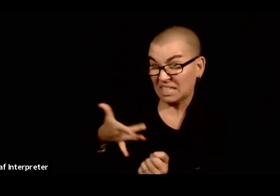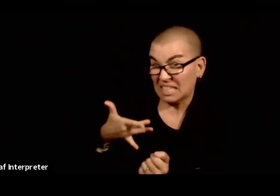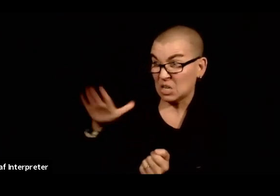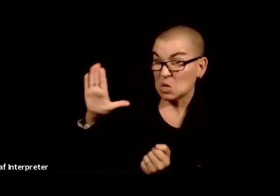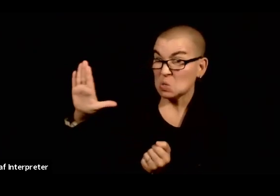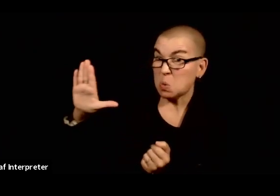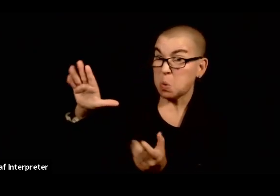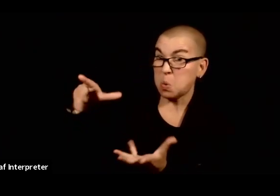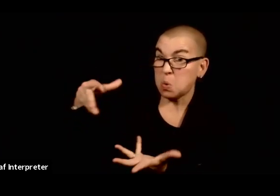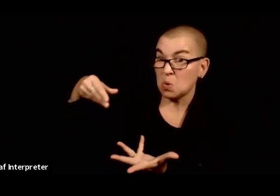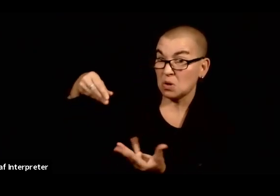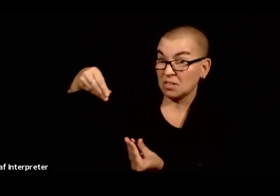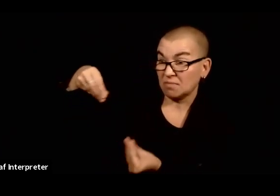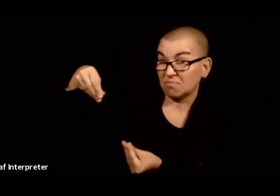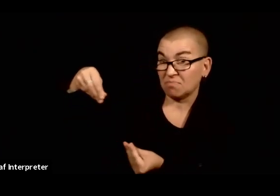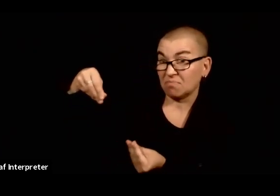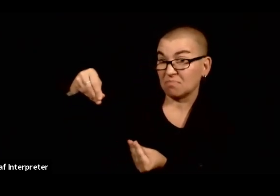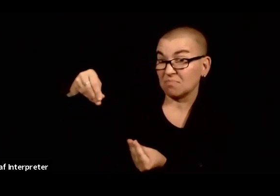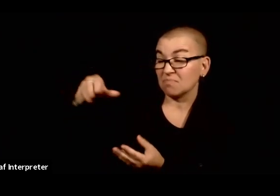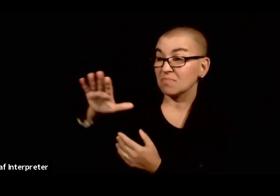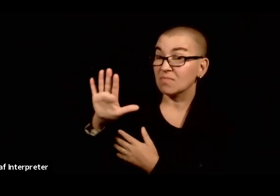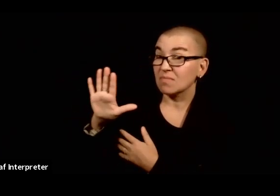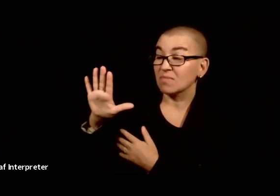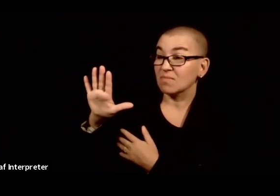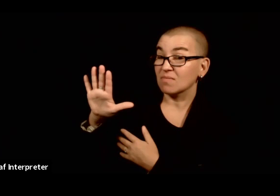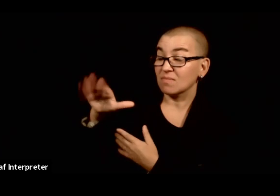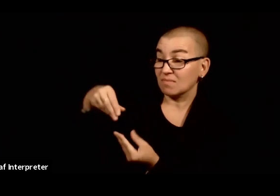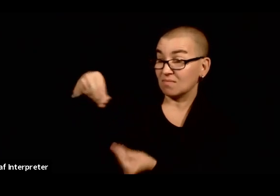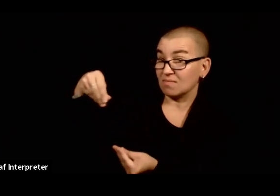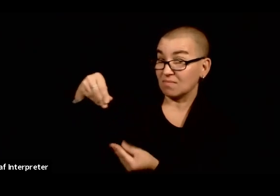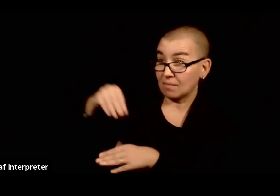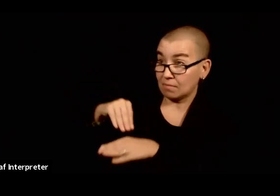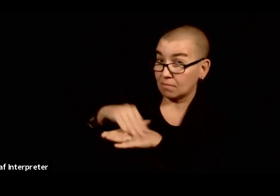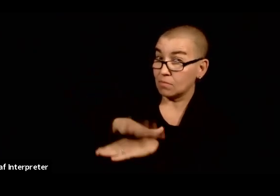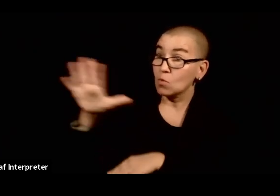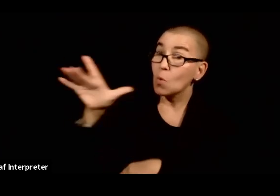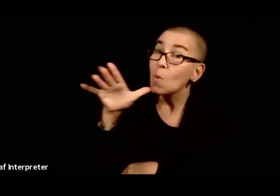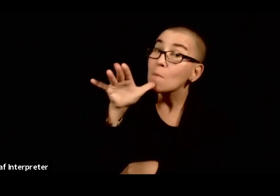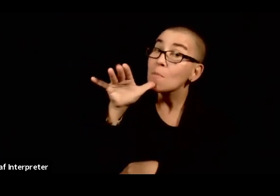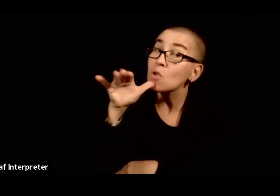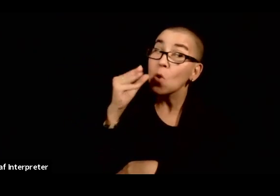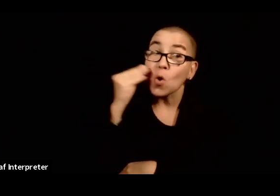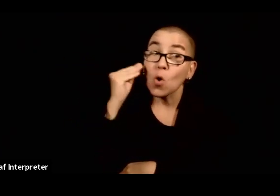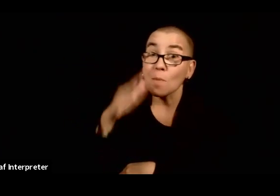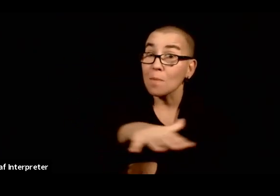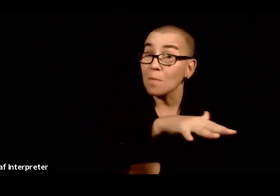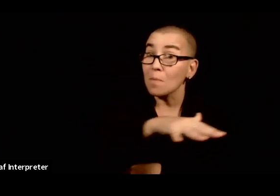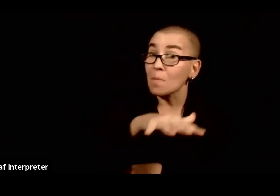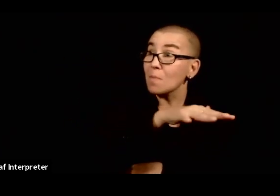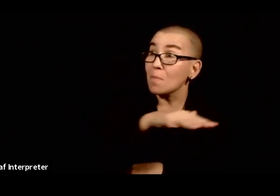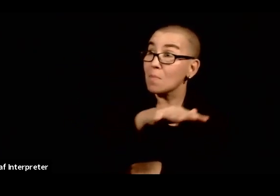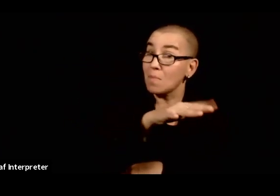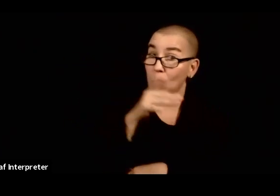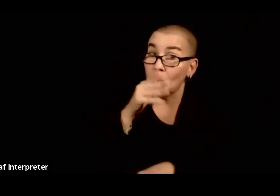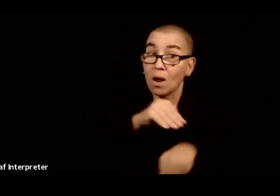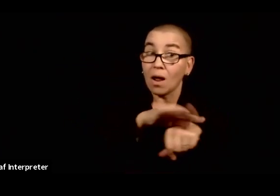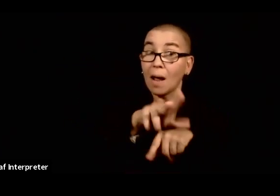have for families that have been, you know, have been waiting to see their loved ones in you know,